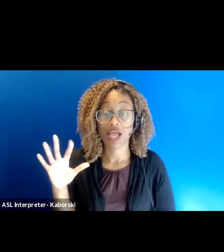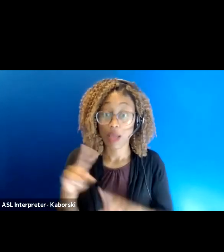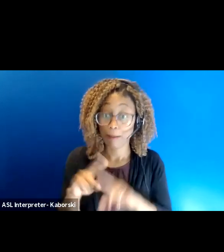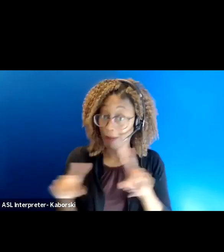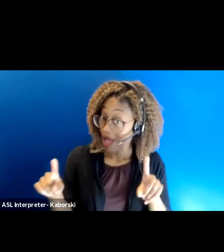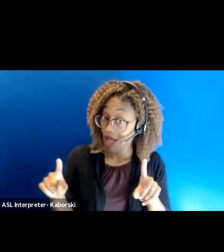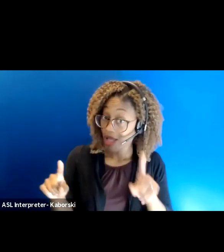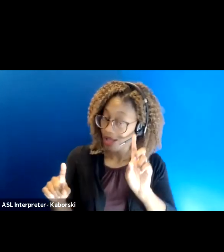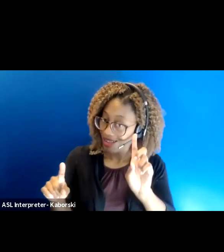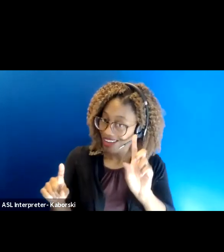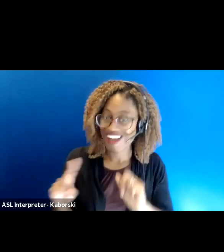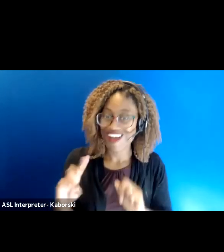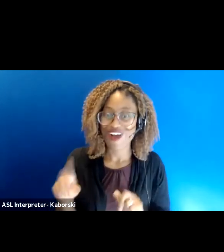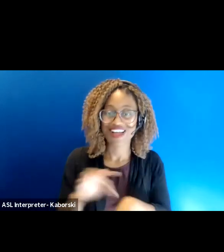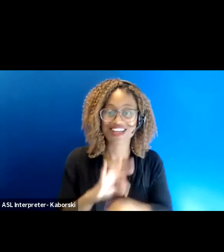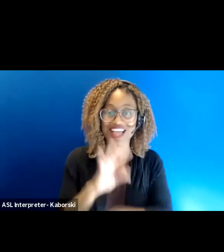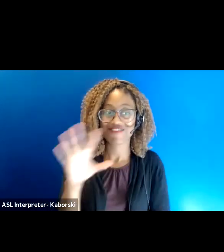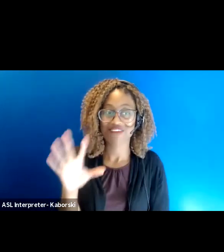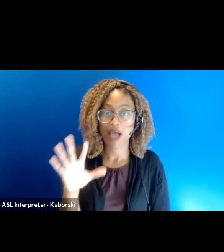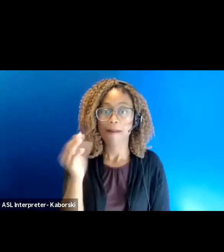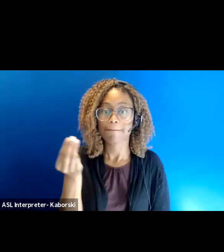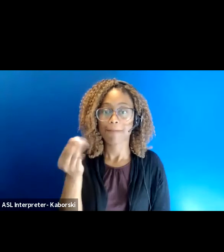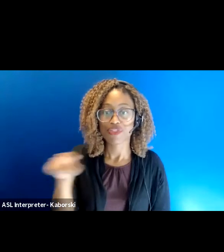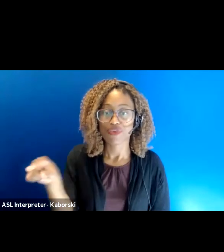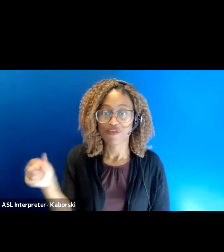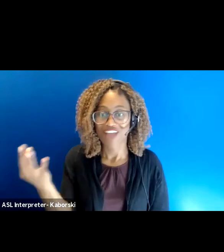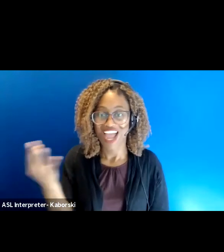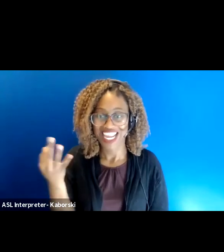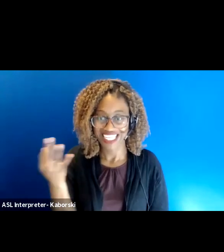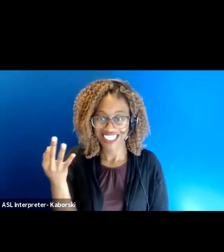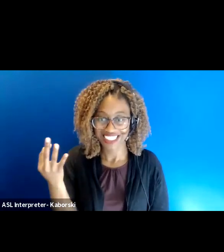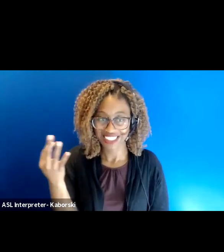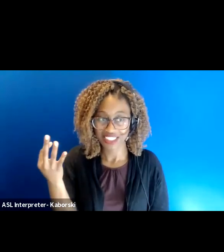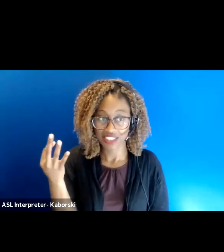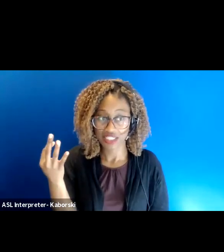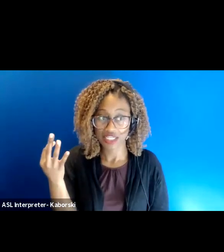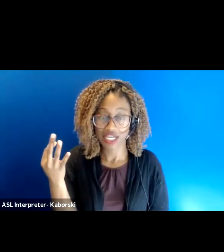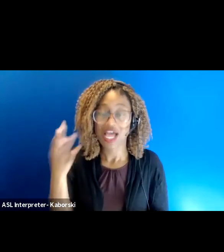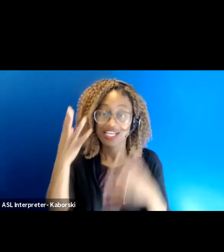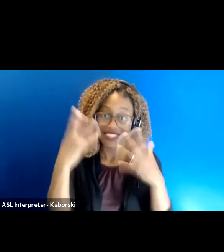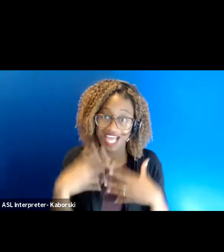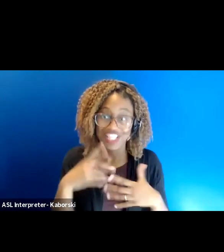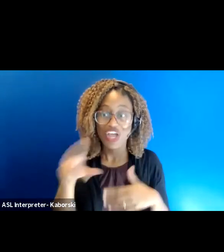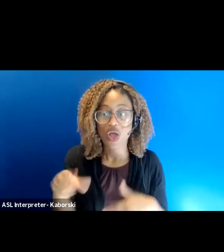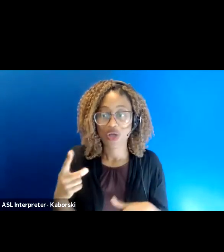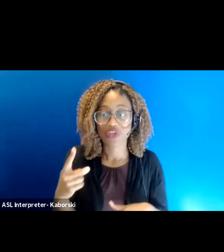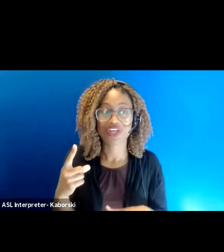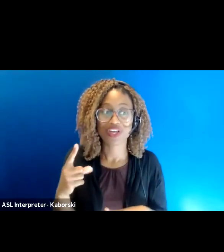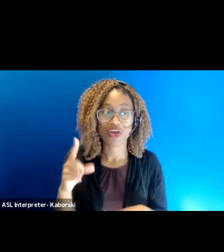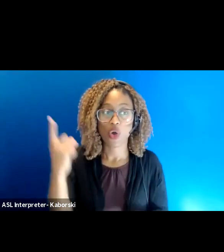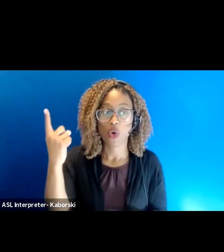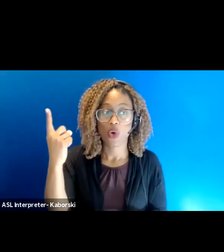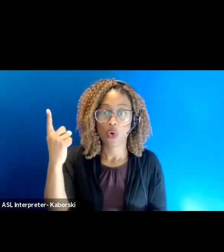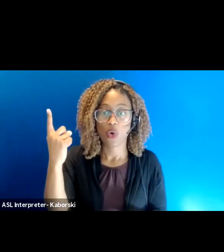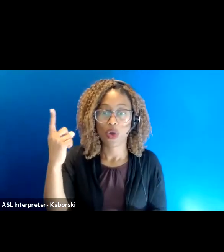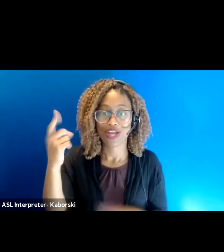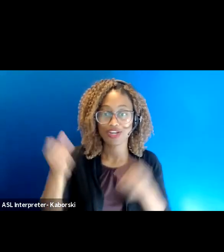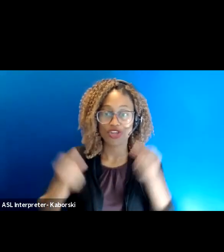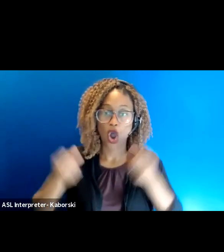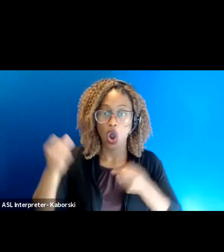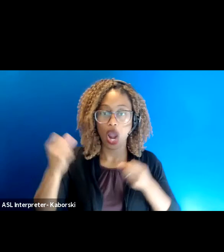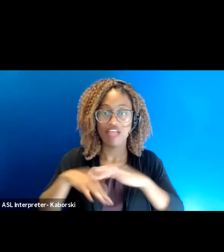Unfortunately, it only operates Monday through Fridays. Unfortunately, it's only one car.